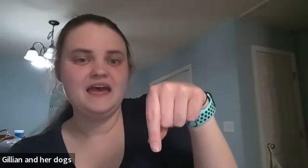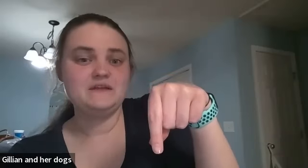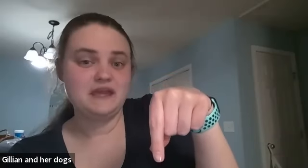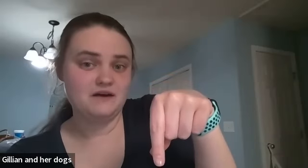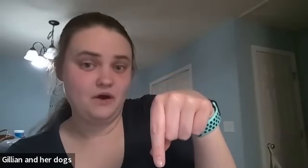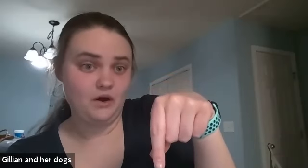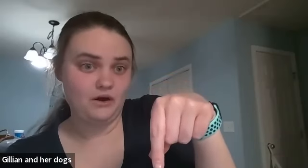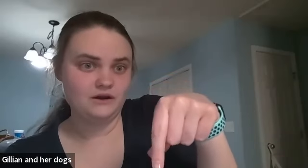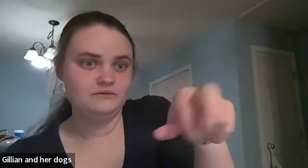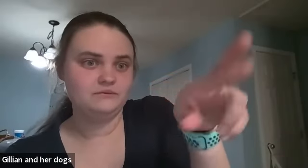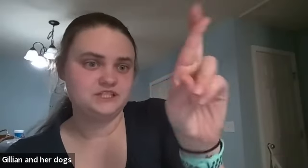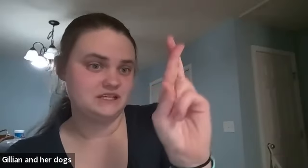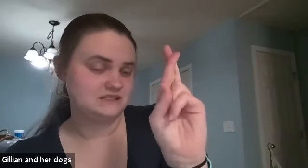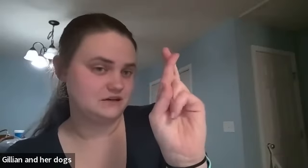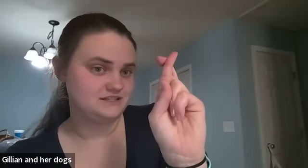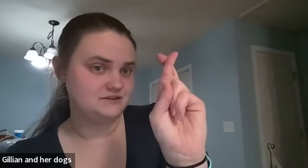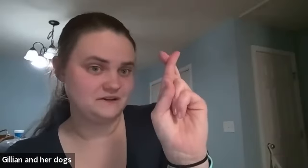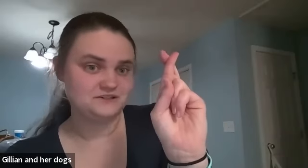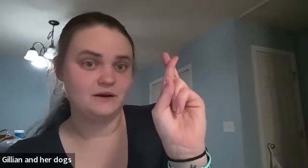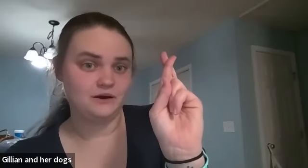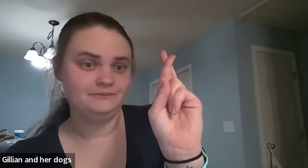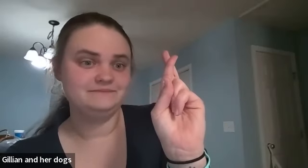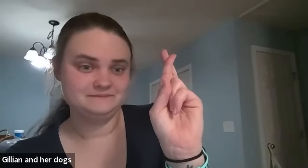And then we have R, which is like crossing your fingers, R.